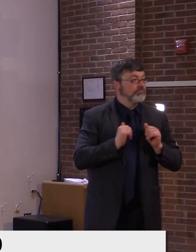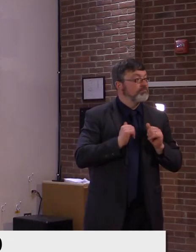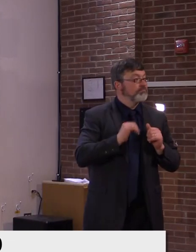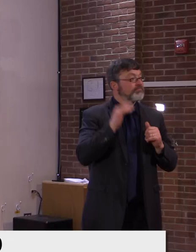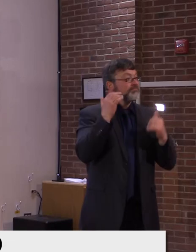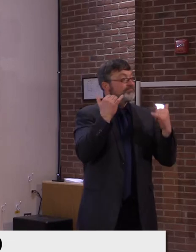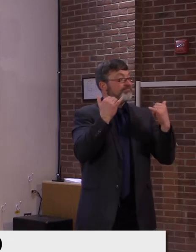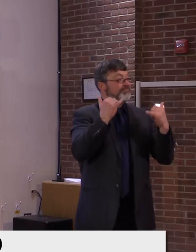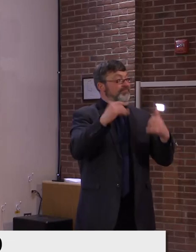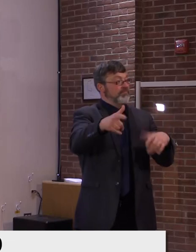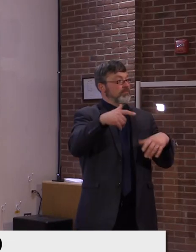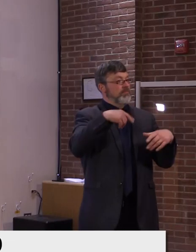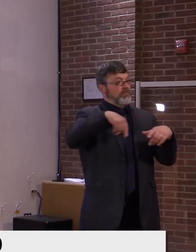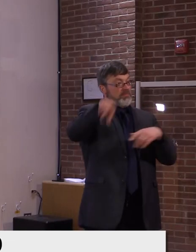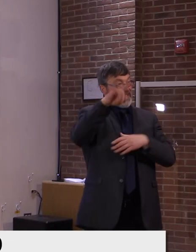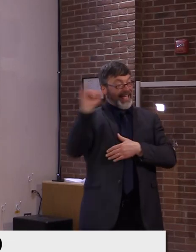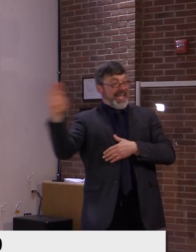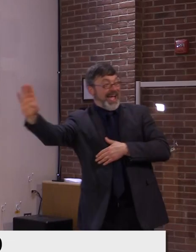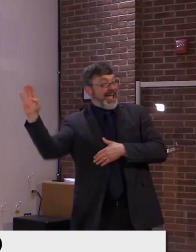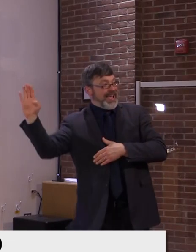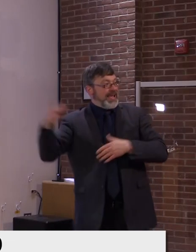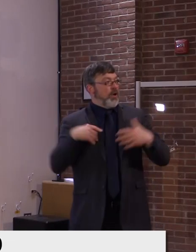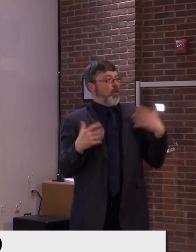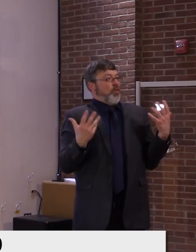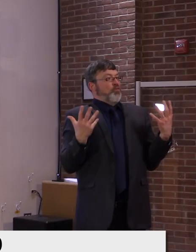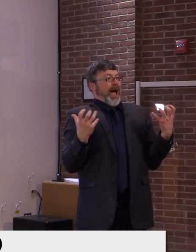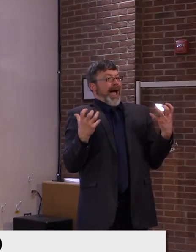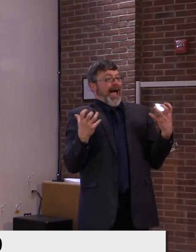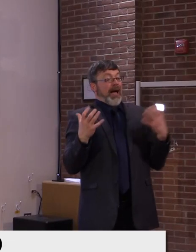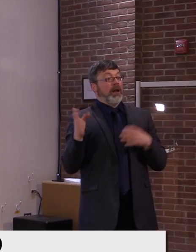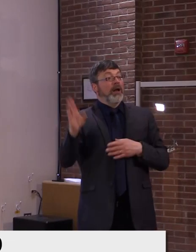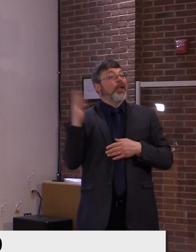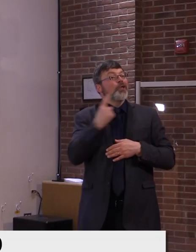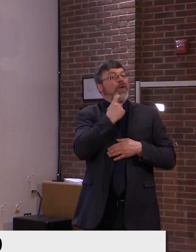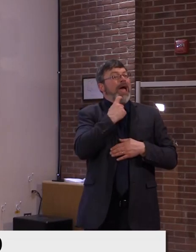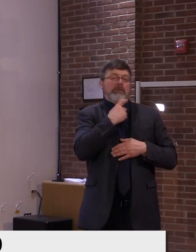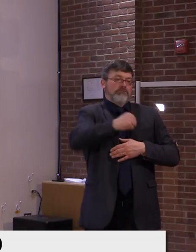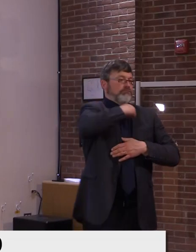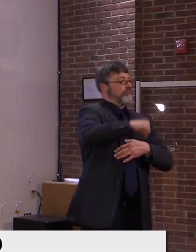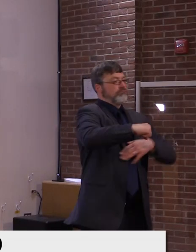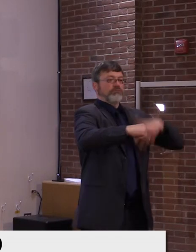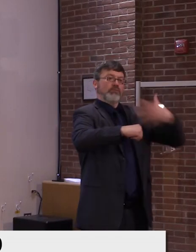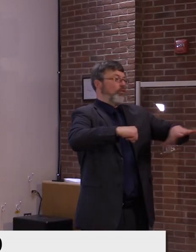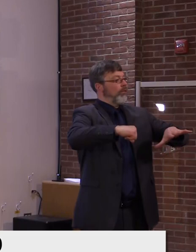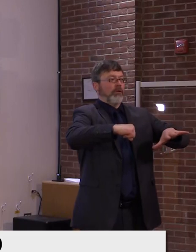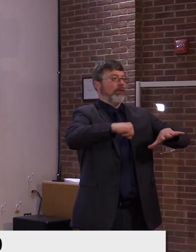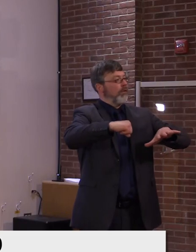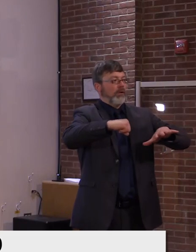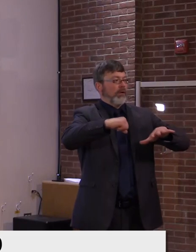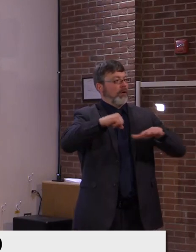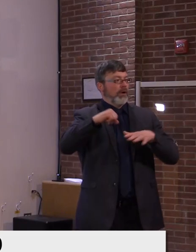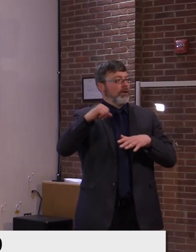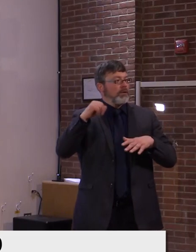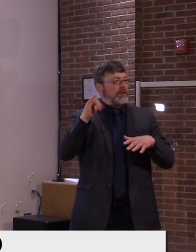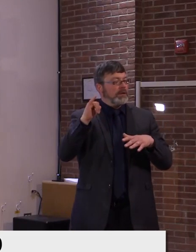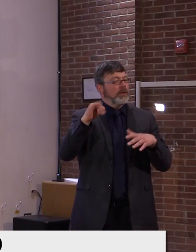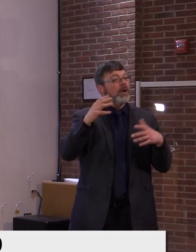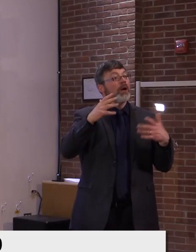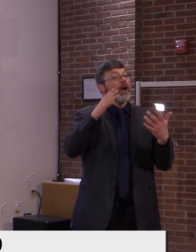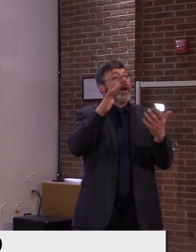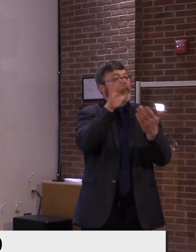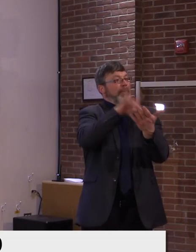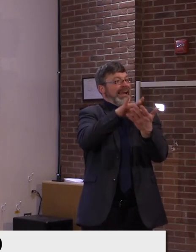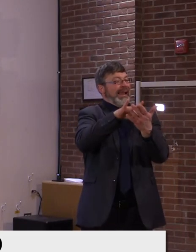the vaccine. And that's among people who are not yet vaccinated. So the remaining number of Vermonters that are surveyed, 85% indicate